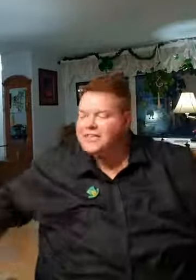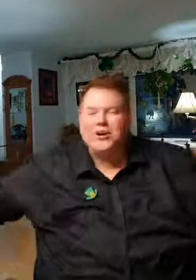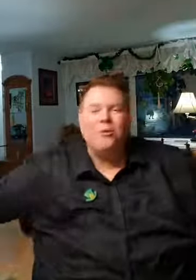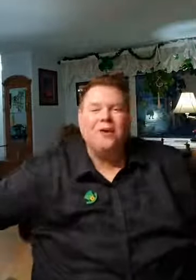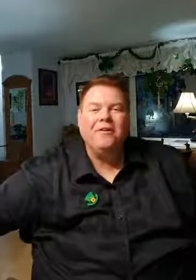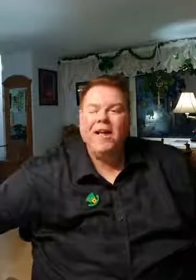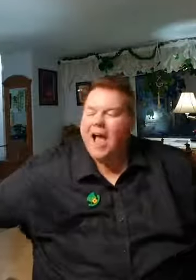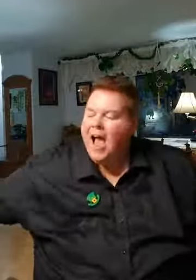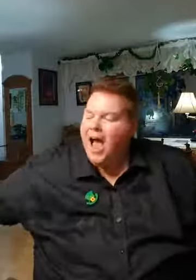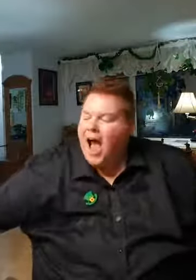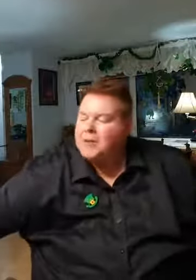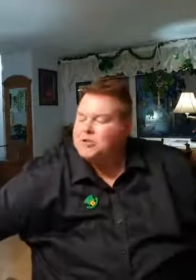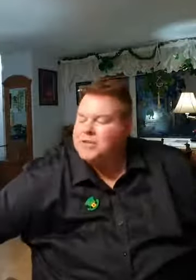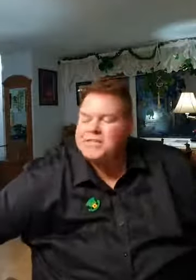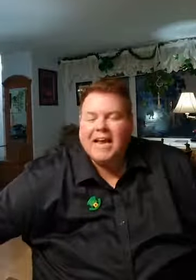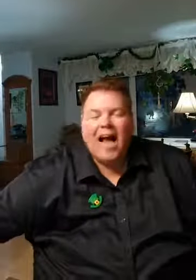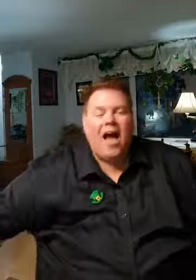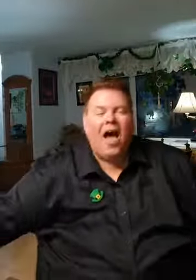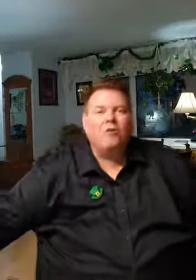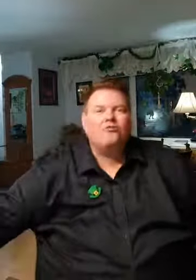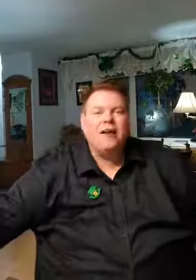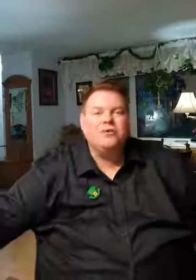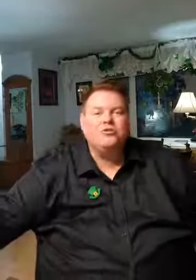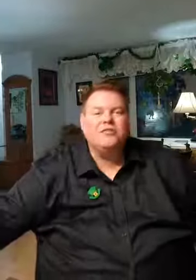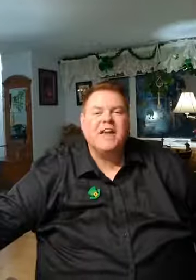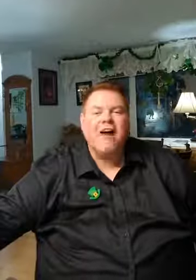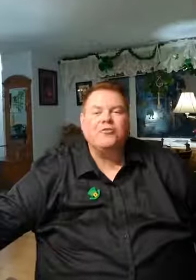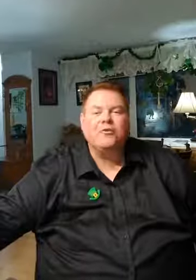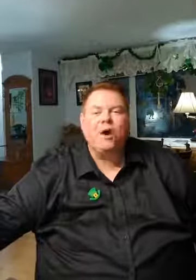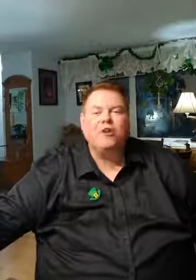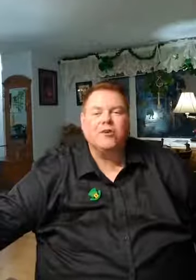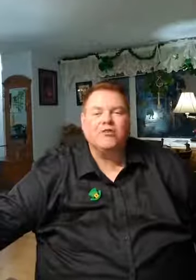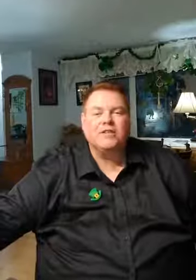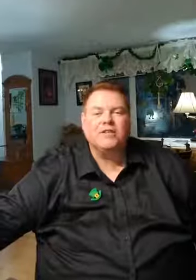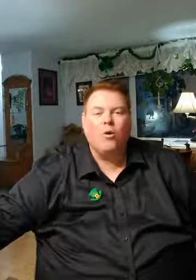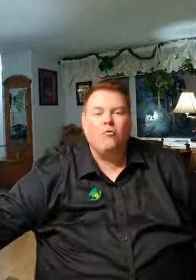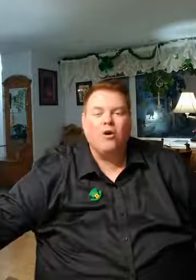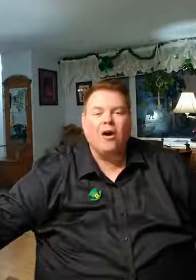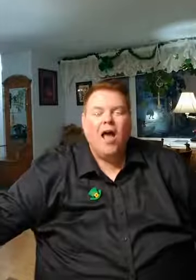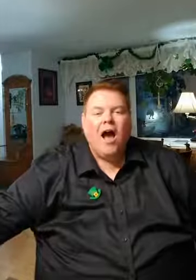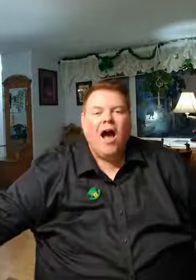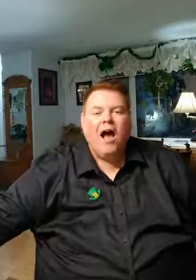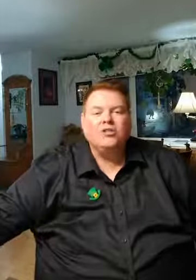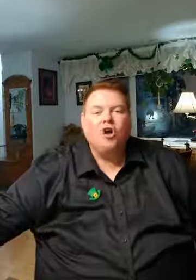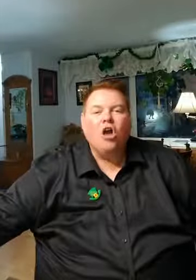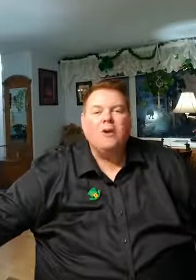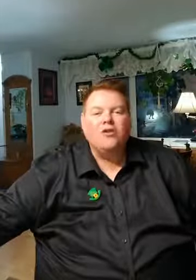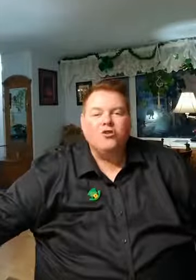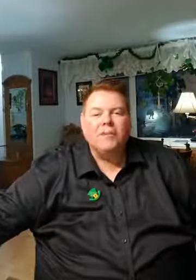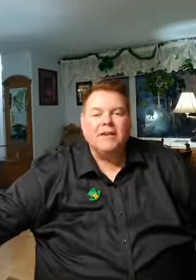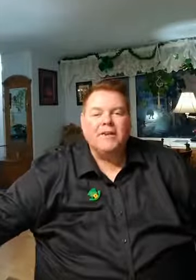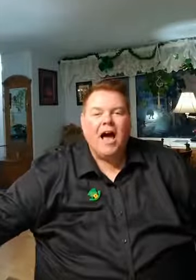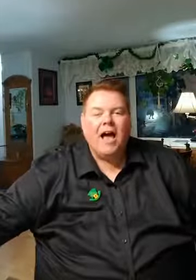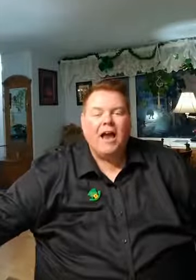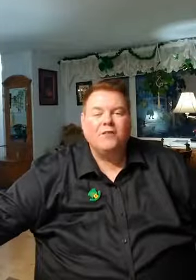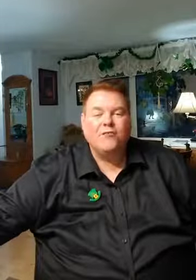here. I was going to say, I'll try to do this after the choir rehearsal is over. John McDermott and friends